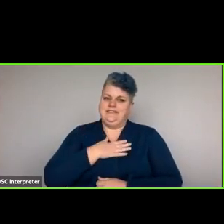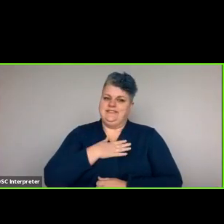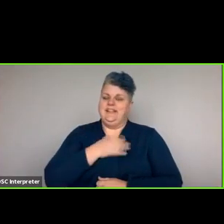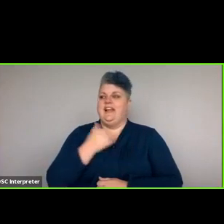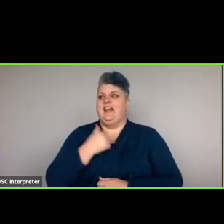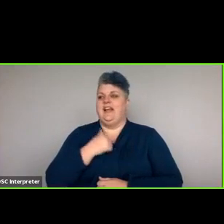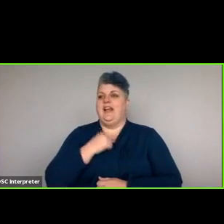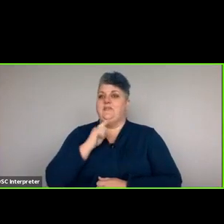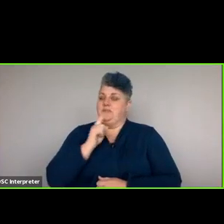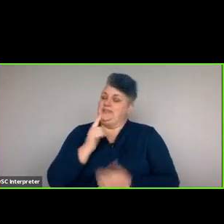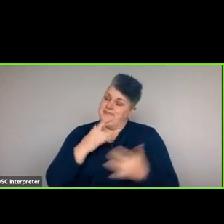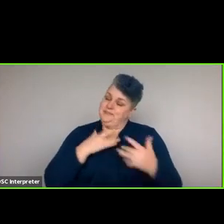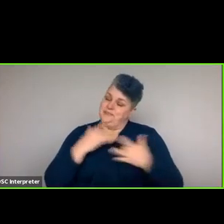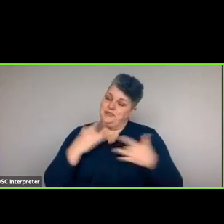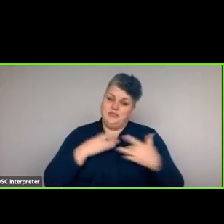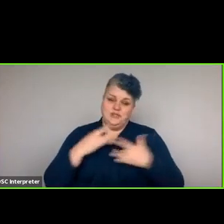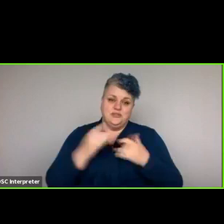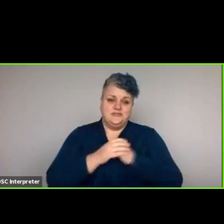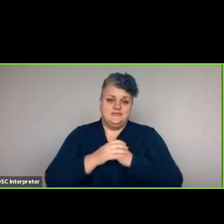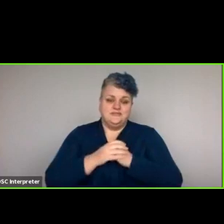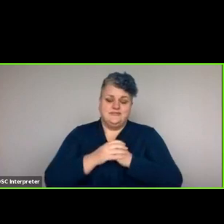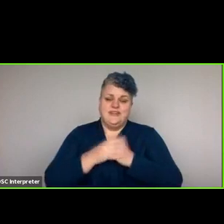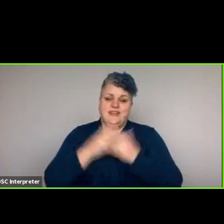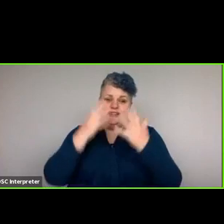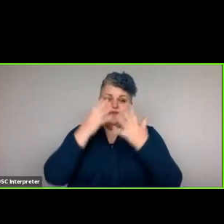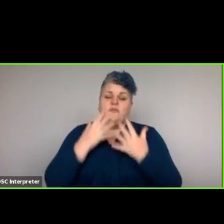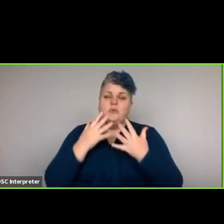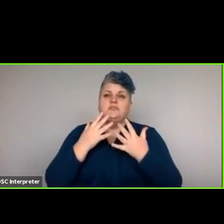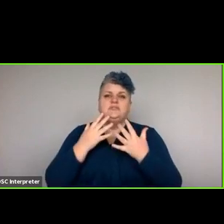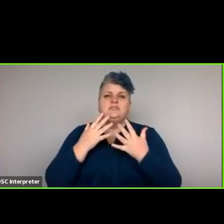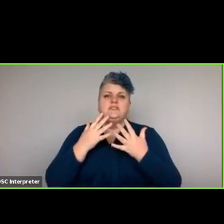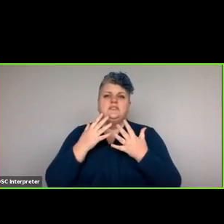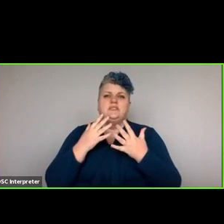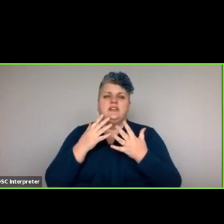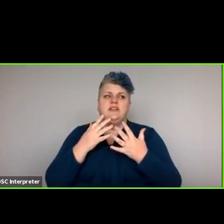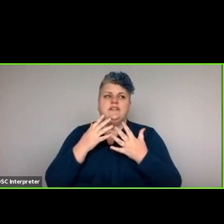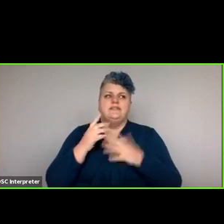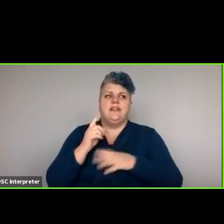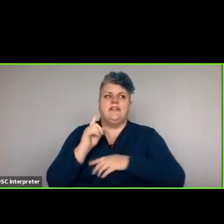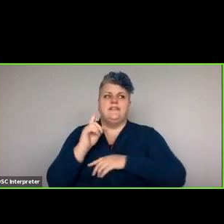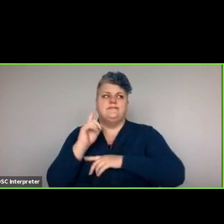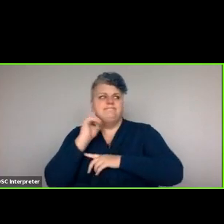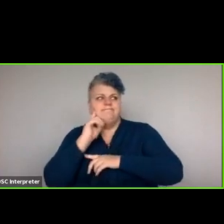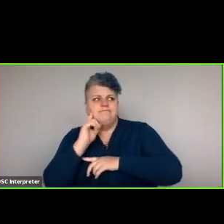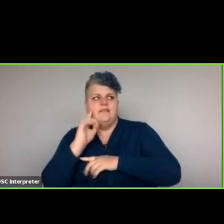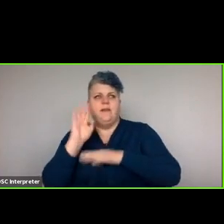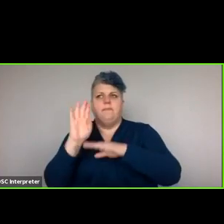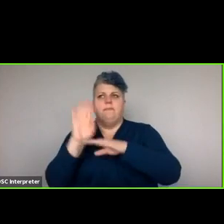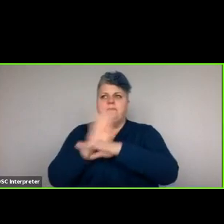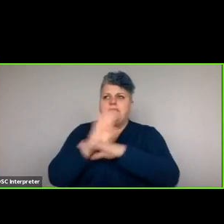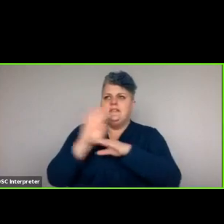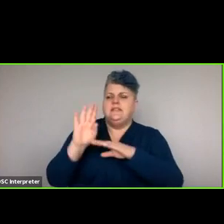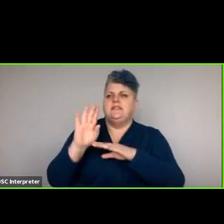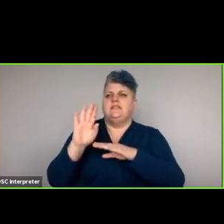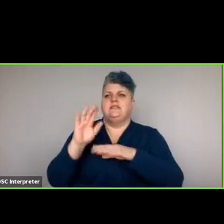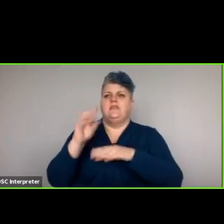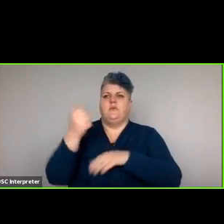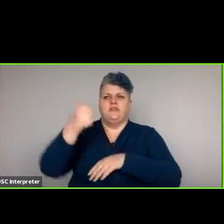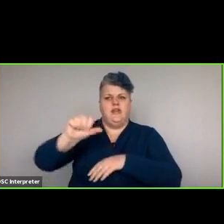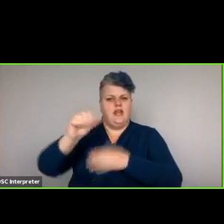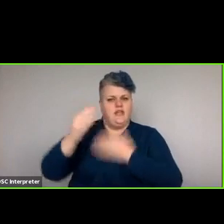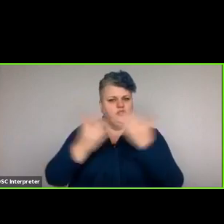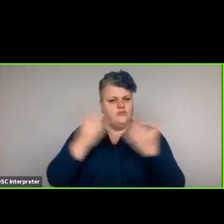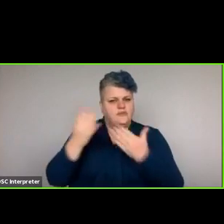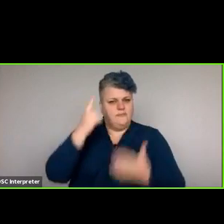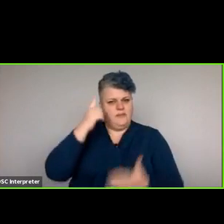frankly, concerns me. It's unfortunate that we hear of businesses or places that want to deny services to somebody just because